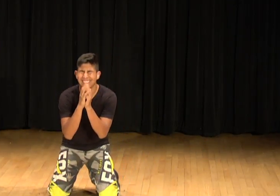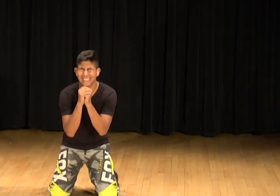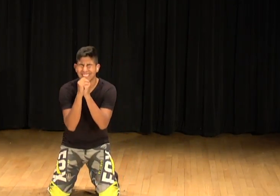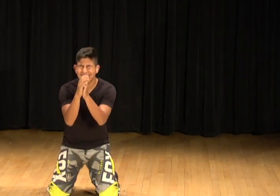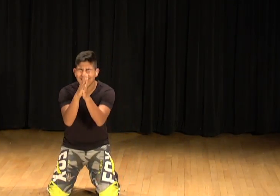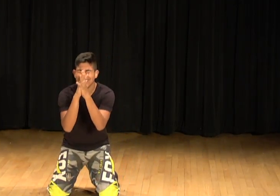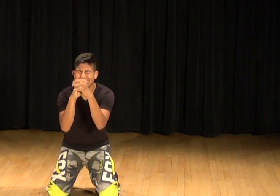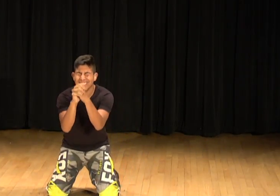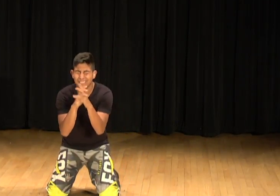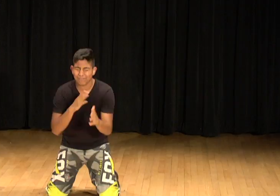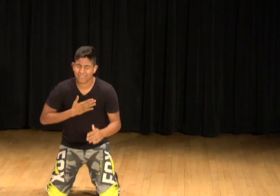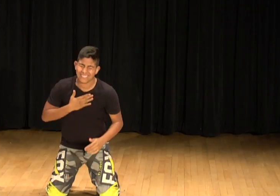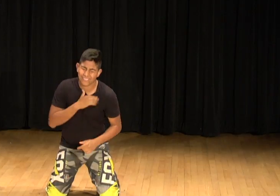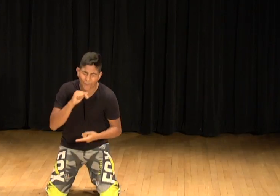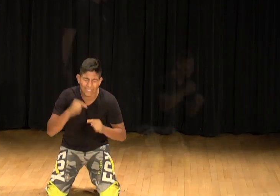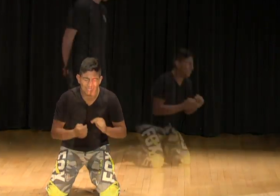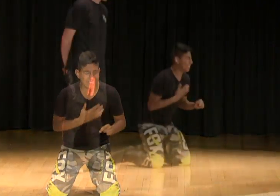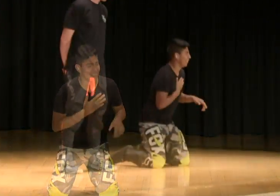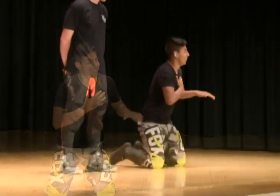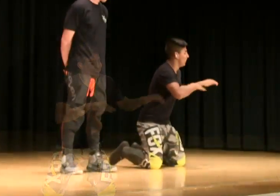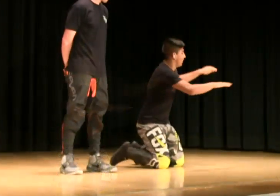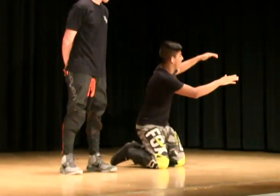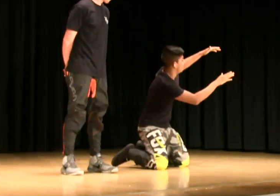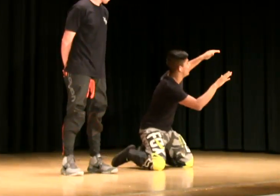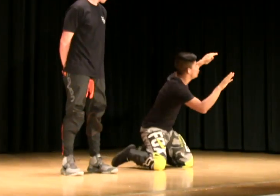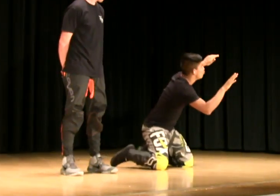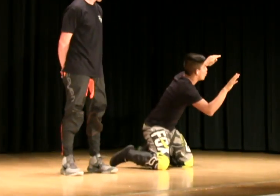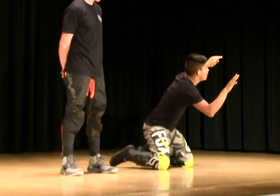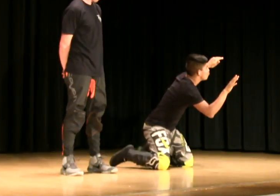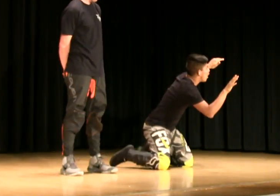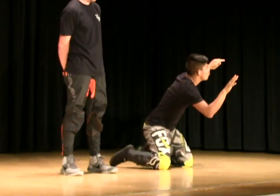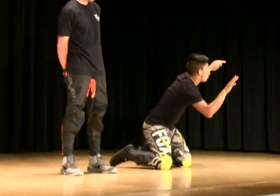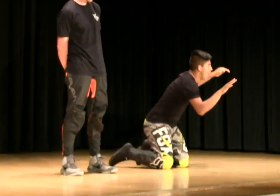Please, please, please, please, please, please don't make me crash. Come on, bike.